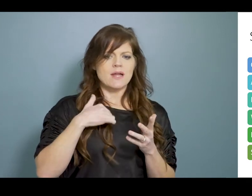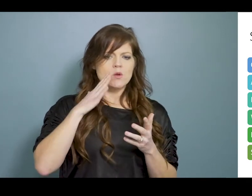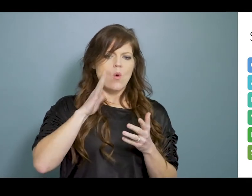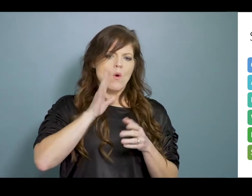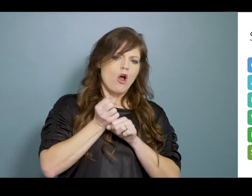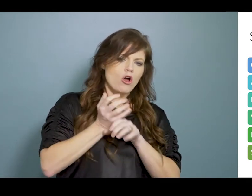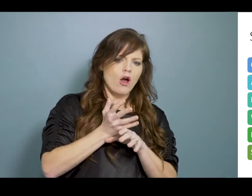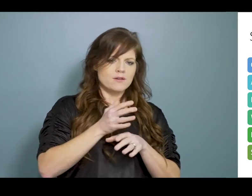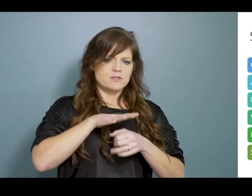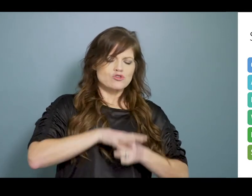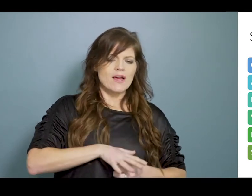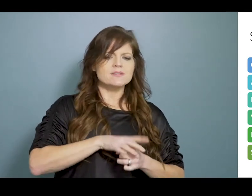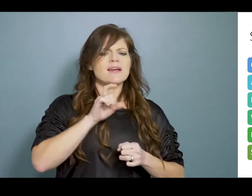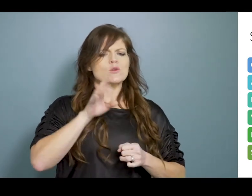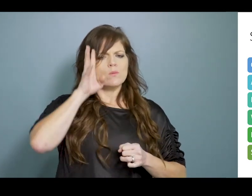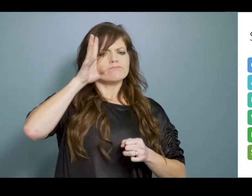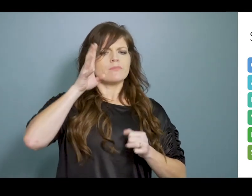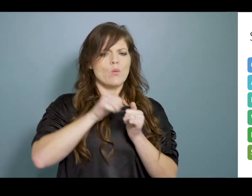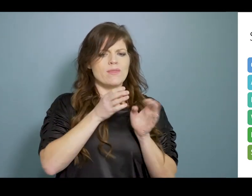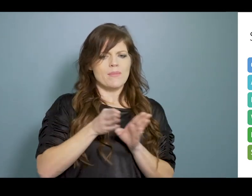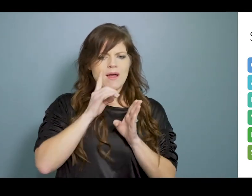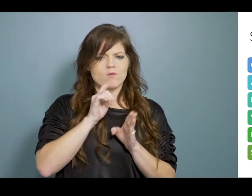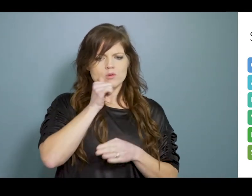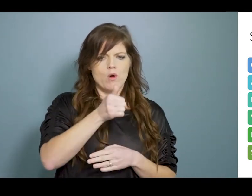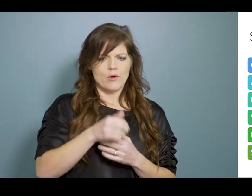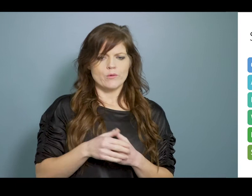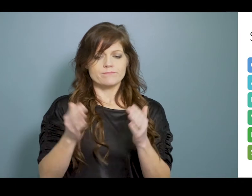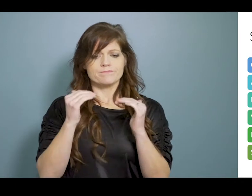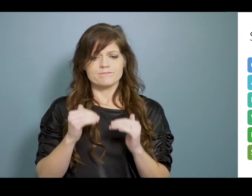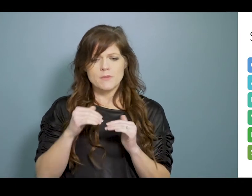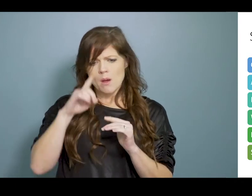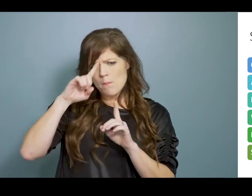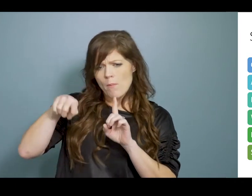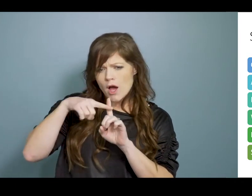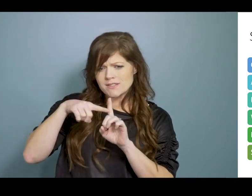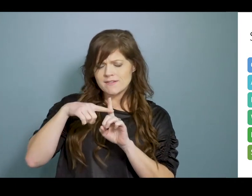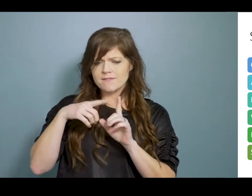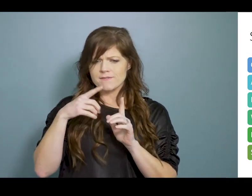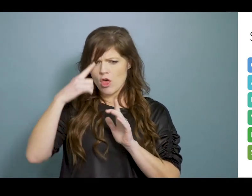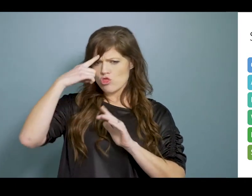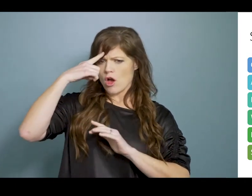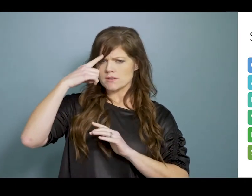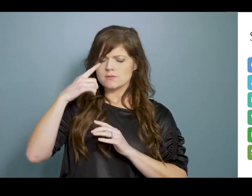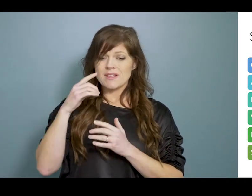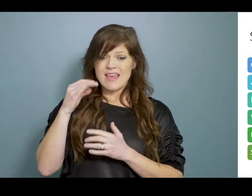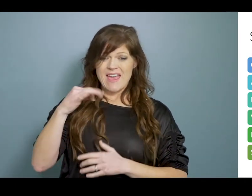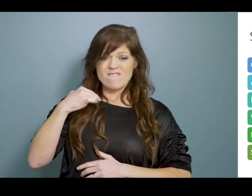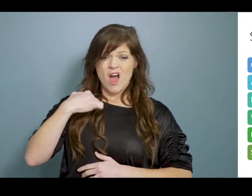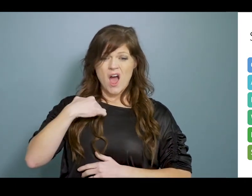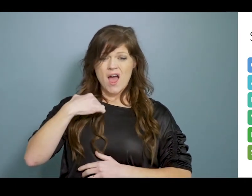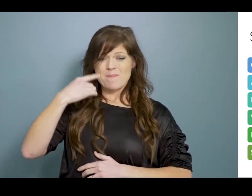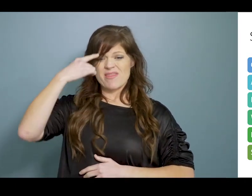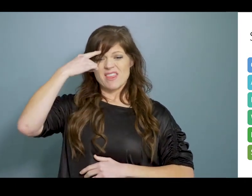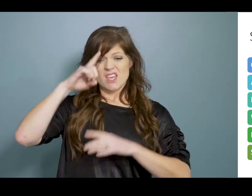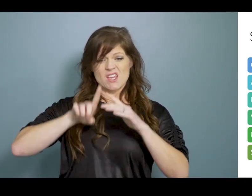plan. Positive self-statements. So are there things that we can reframe that maybe we tell ourselves that